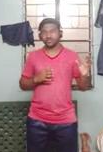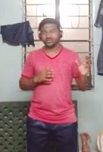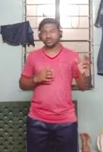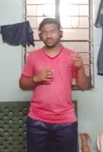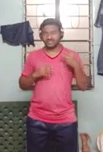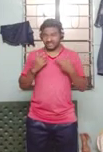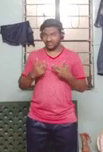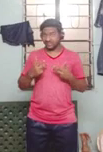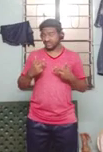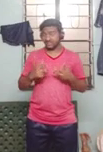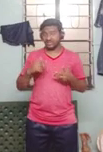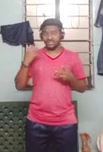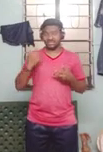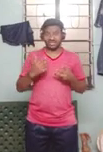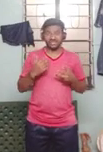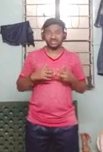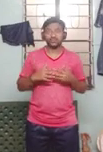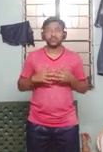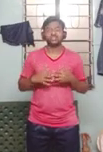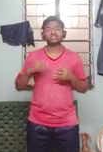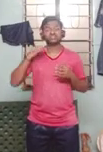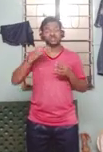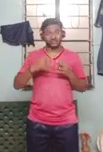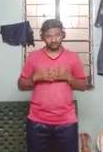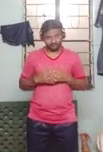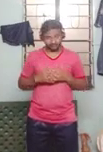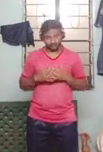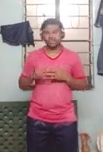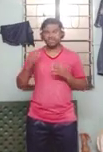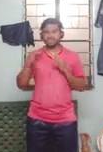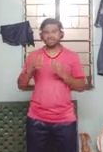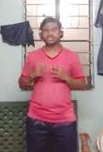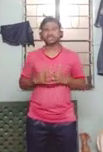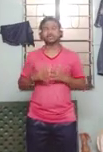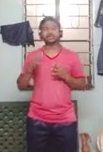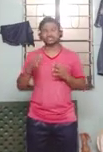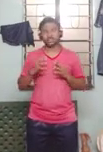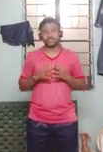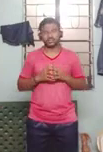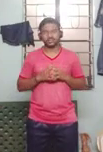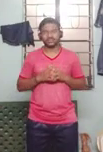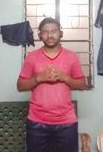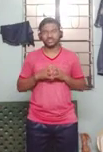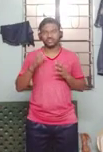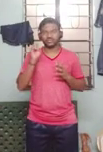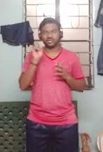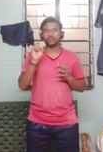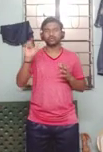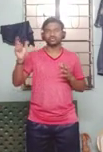object. Second one is completed initialization of object. Third one, destruction or destroy, how to destroy